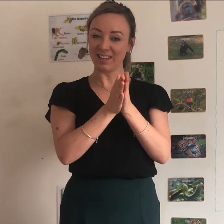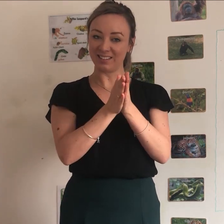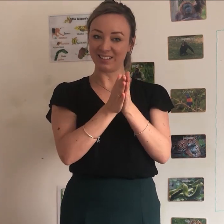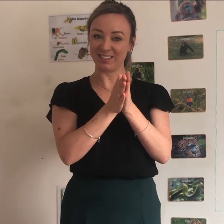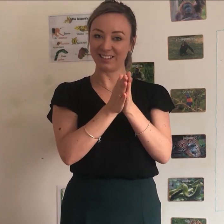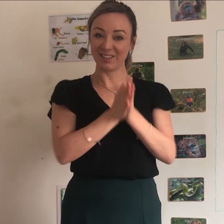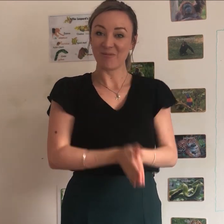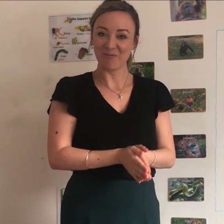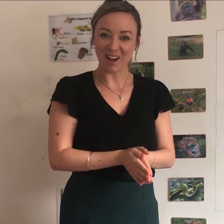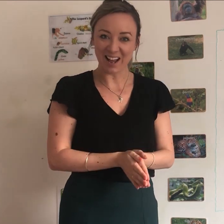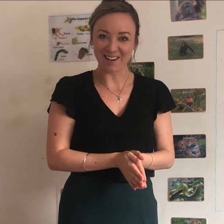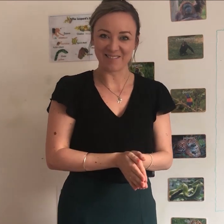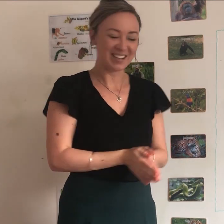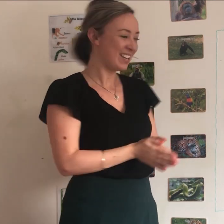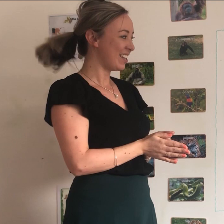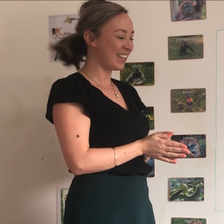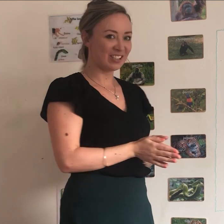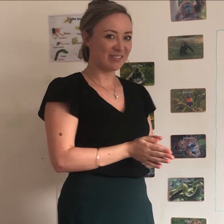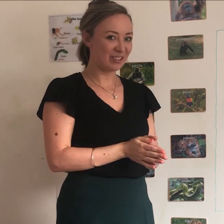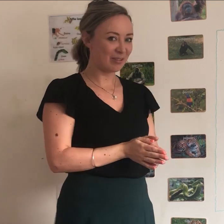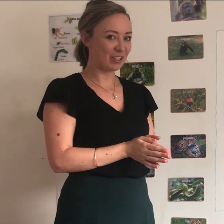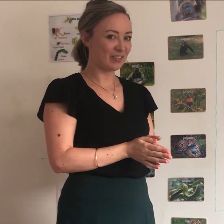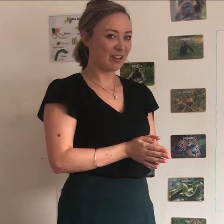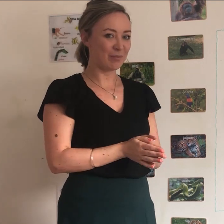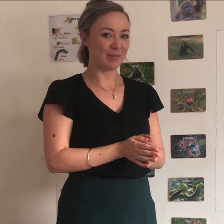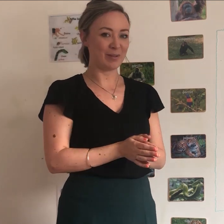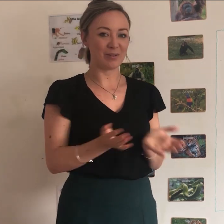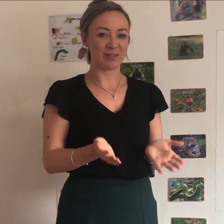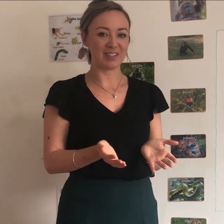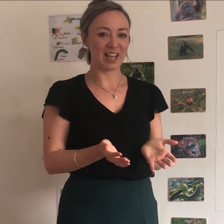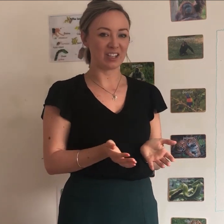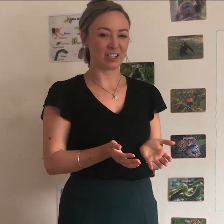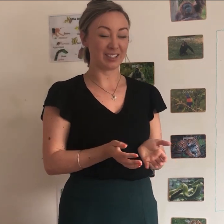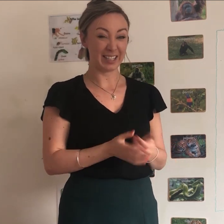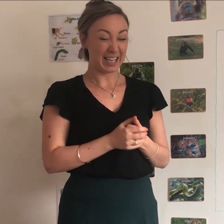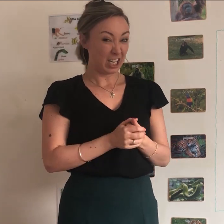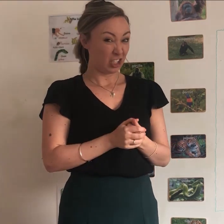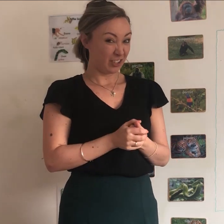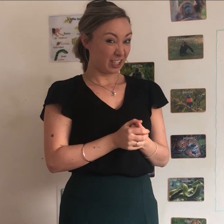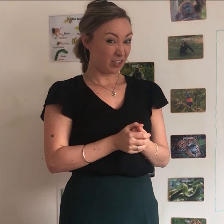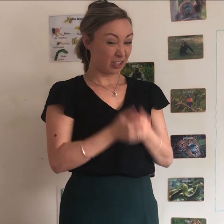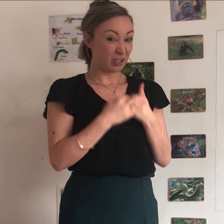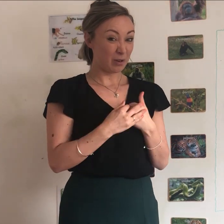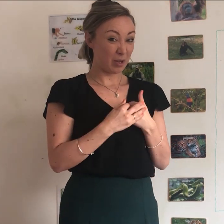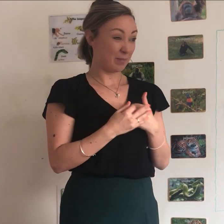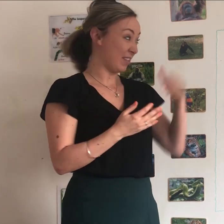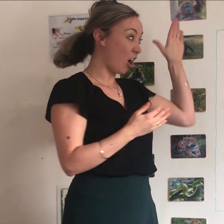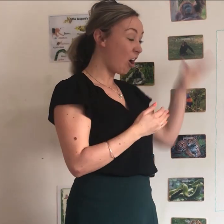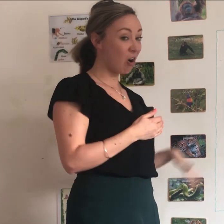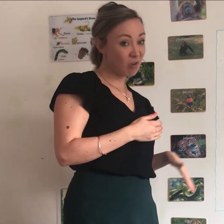end. Wow, thank you so much for helping me with all those actions. Do you think you can do it with me, the whole